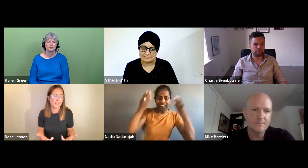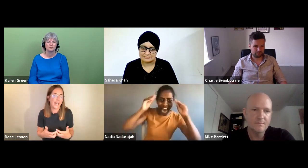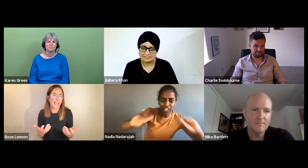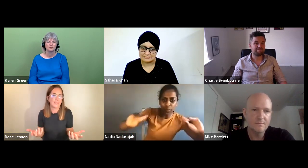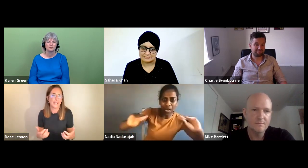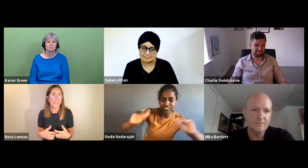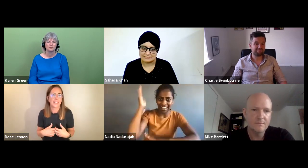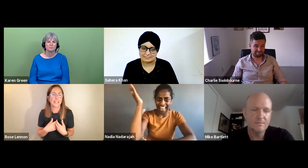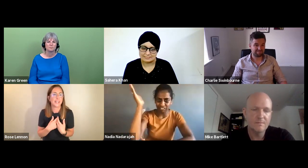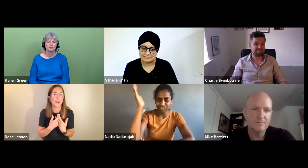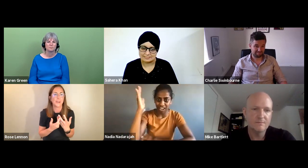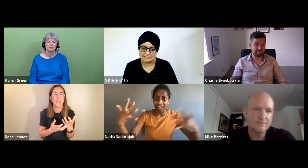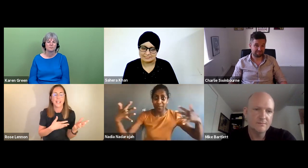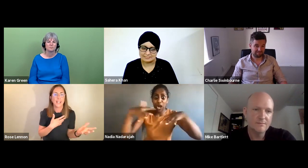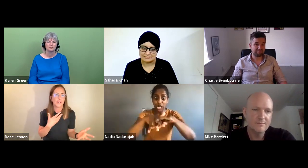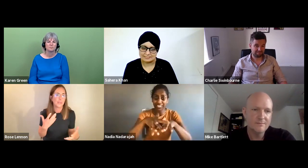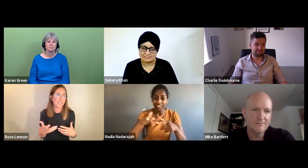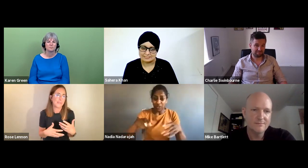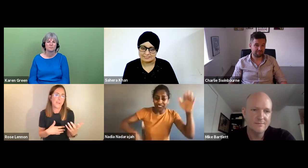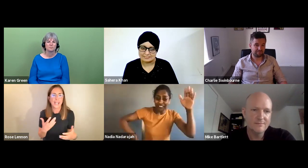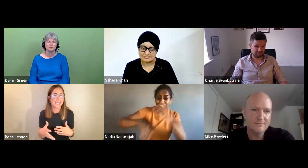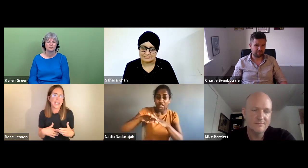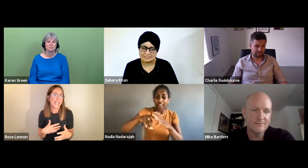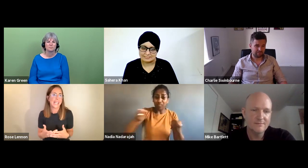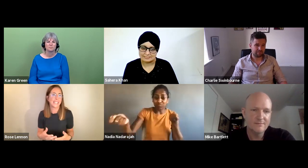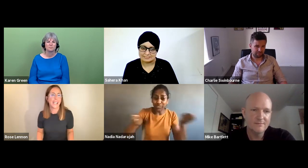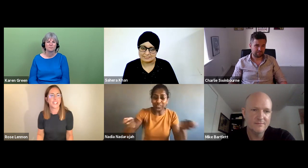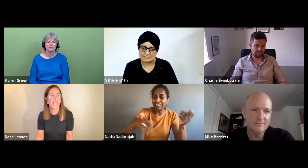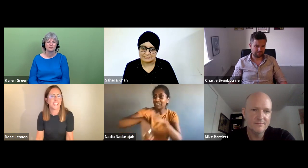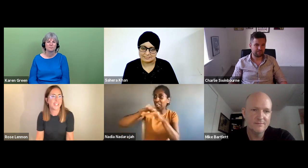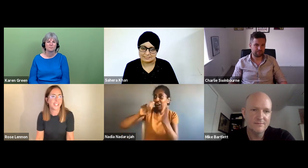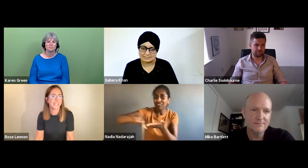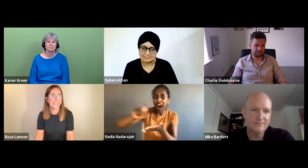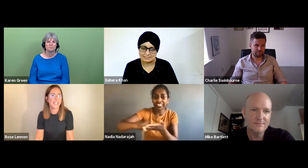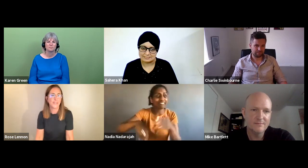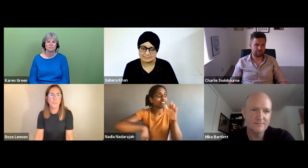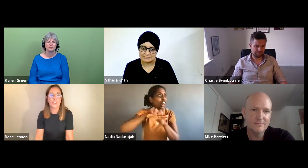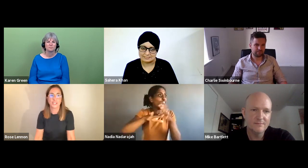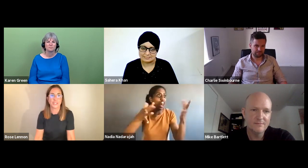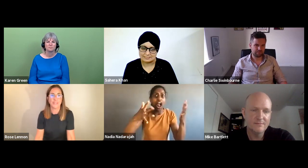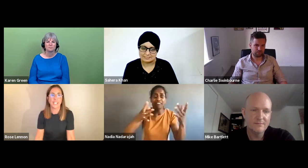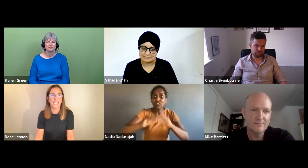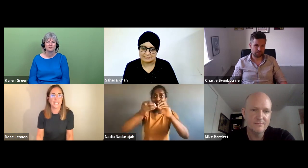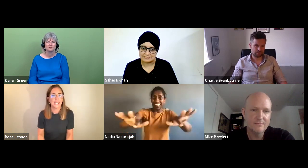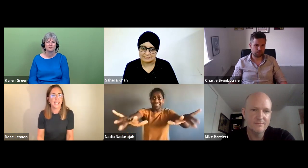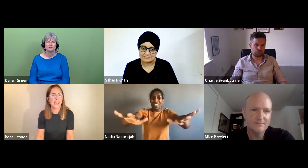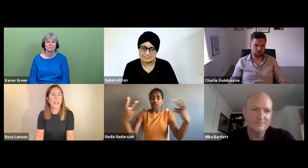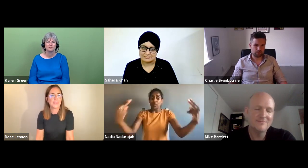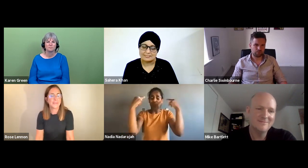comical elements. You know, I do some acting, education. It's a full production, really.